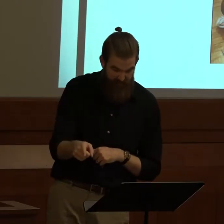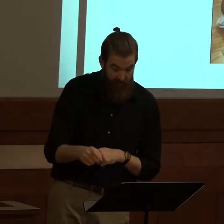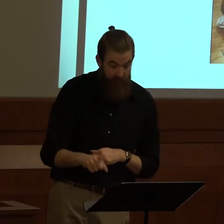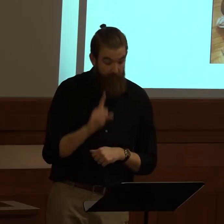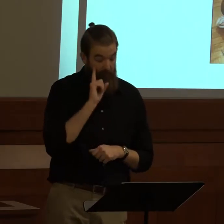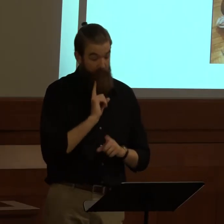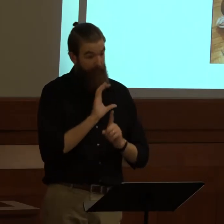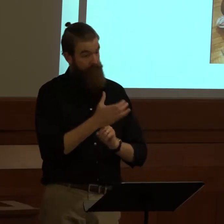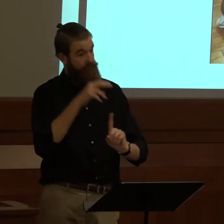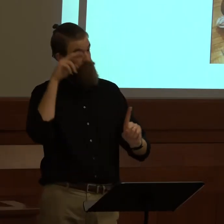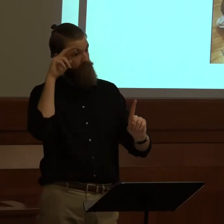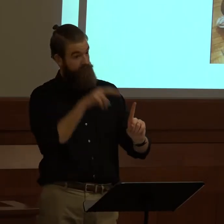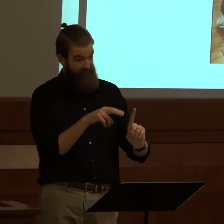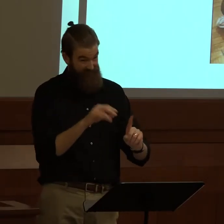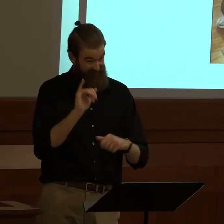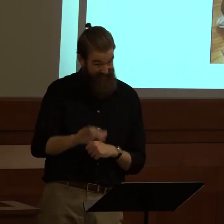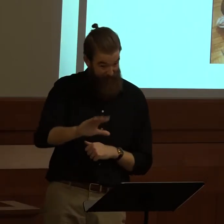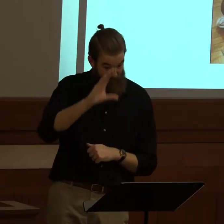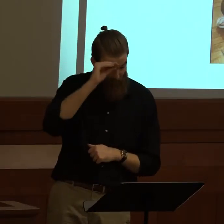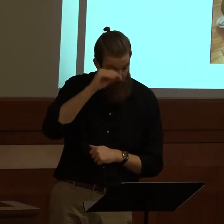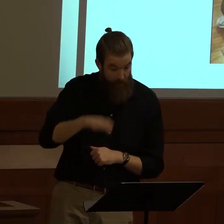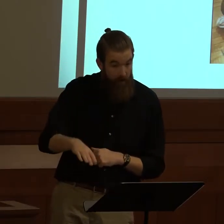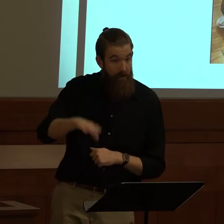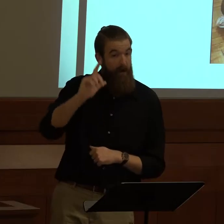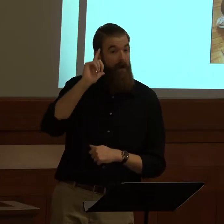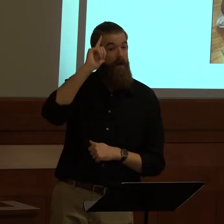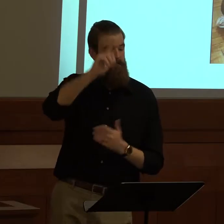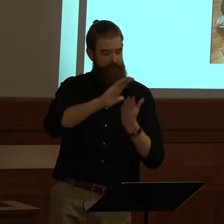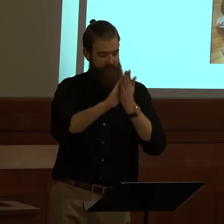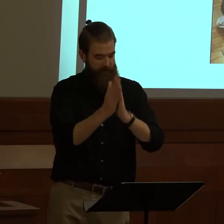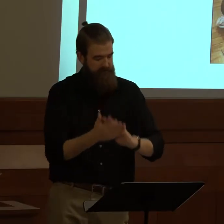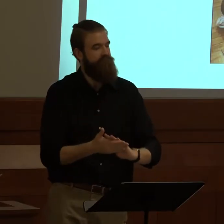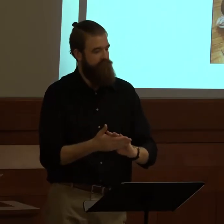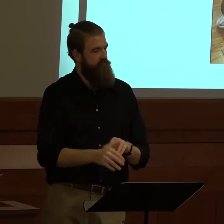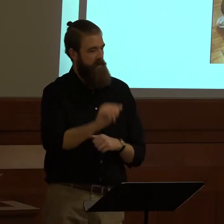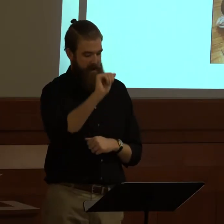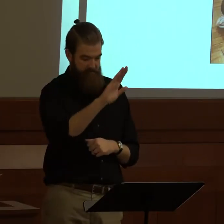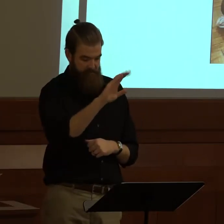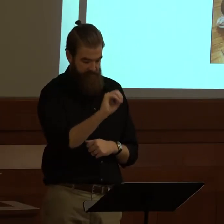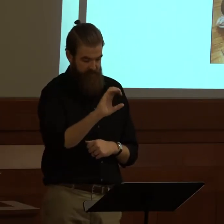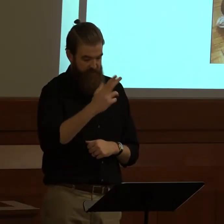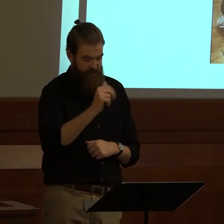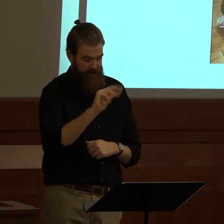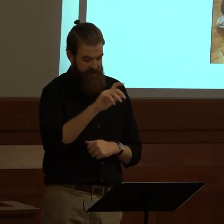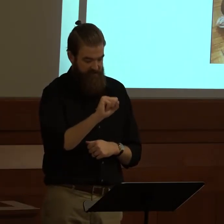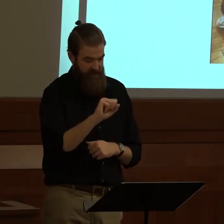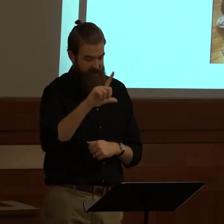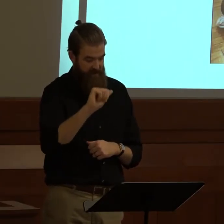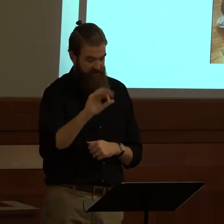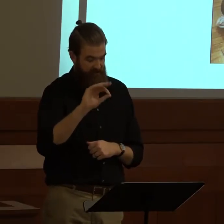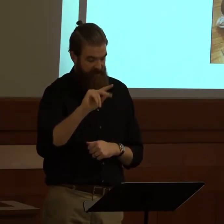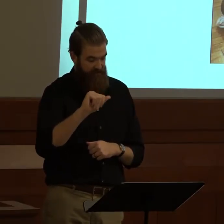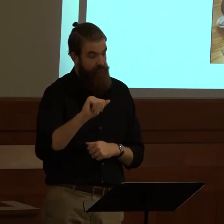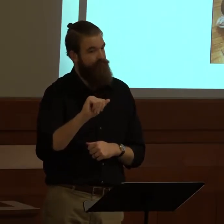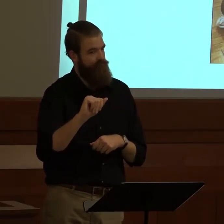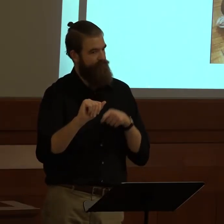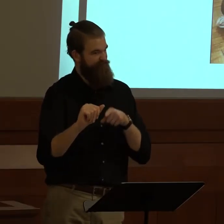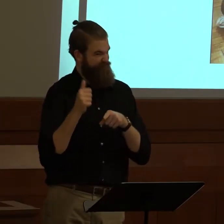first documented case of a deaf man who became a priest, is one of the most important moments in deaf Catholic